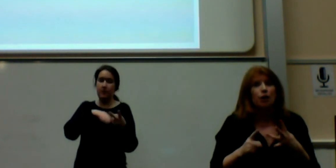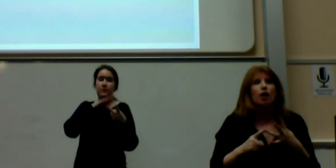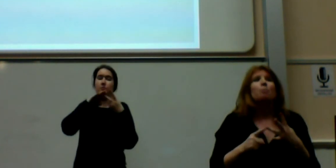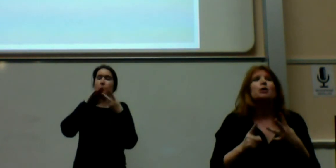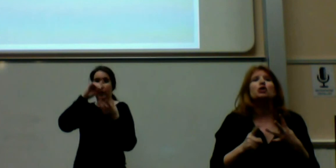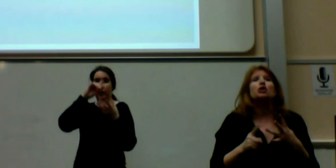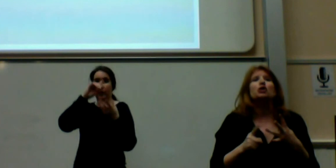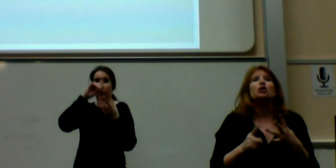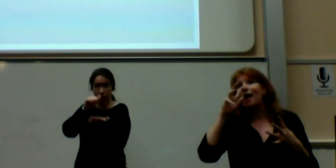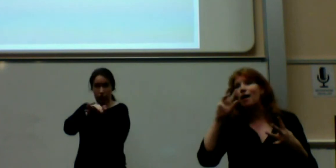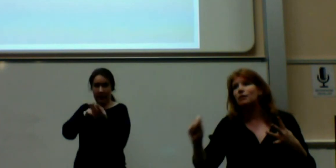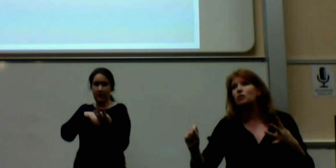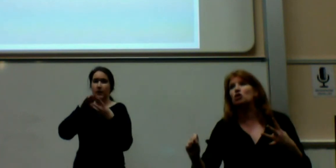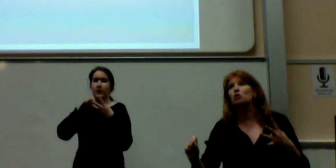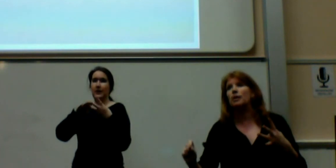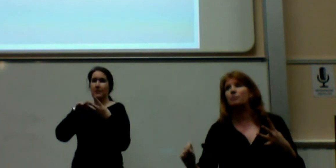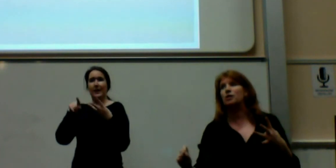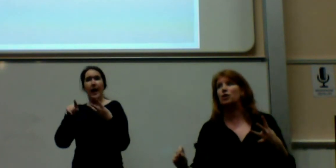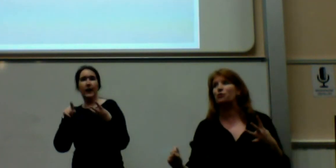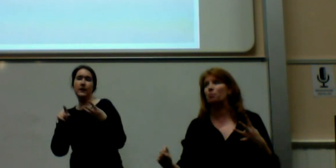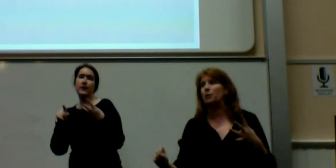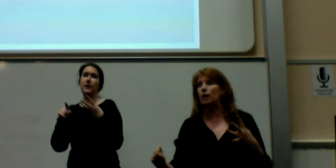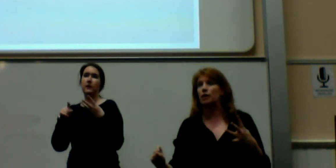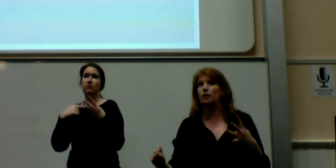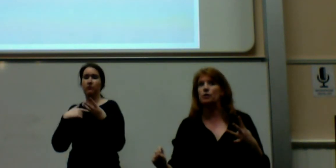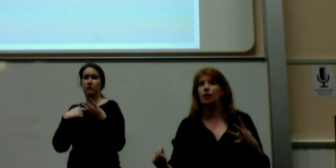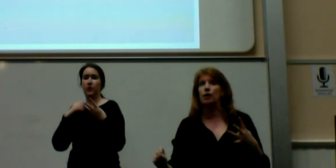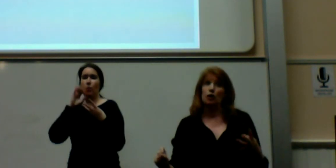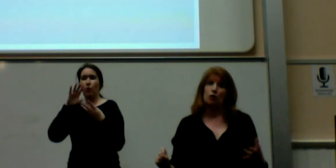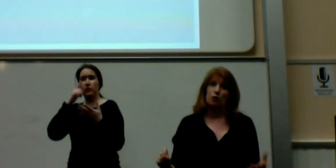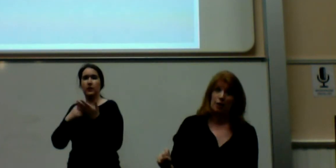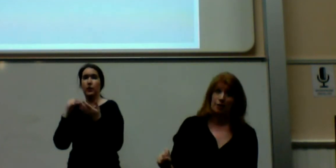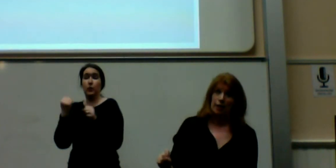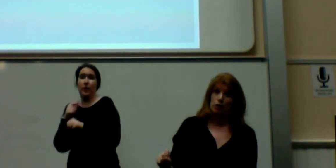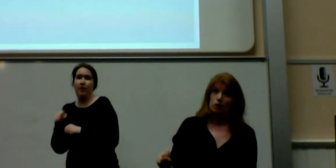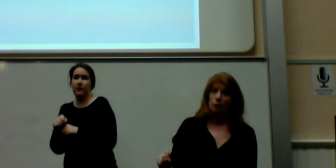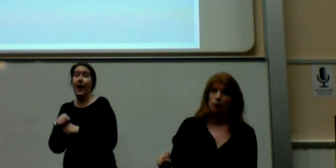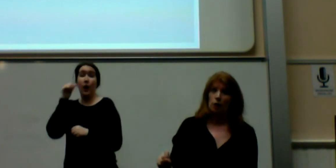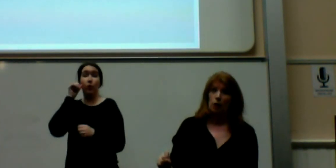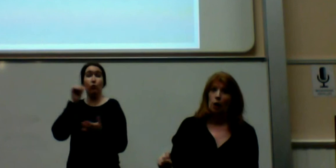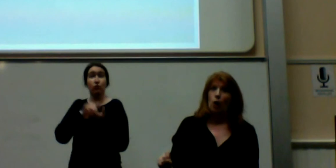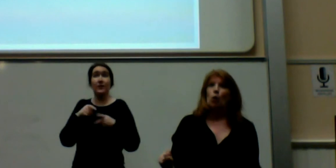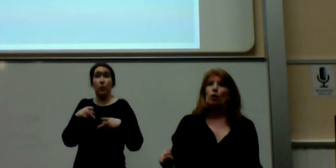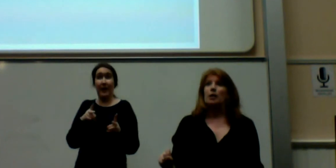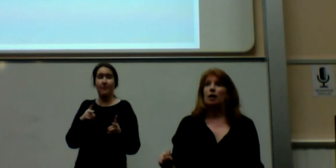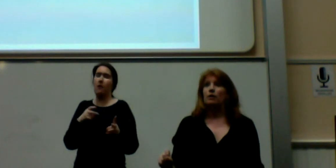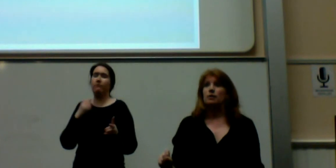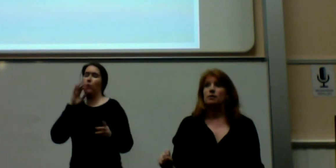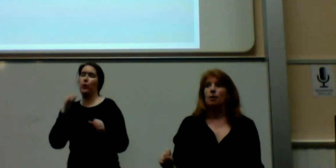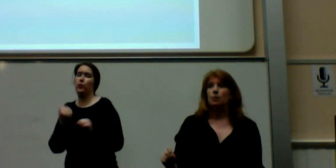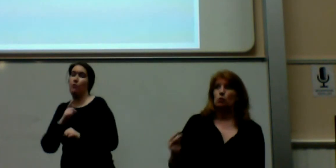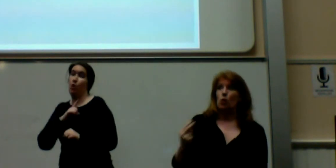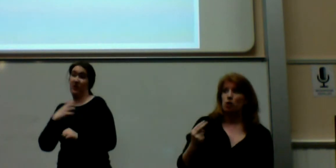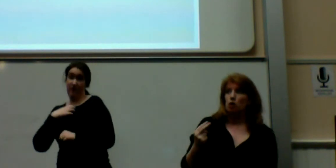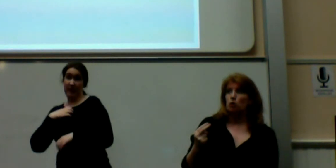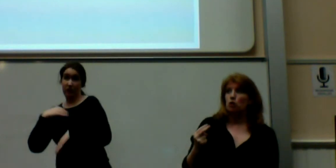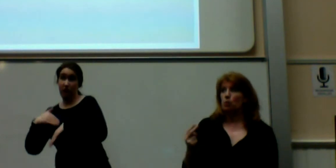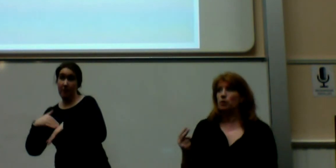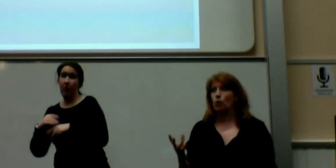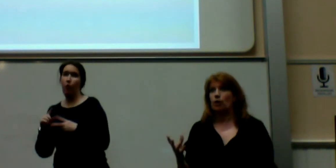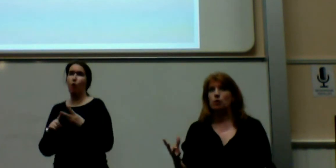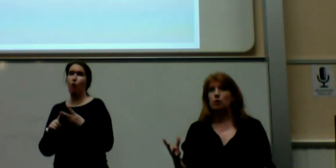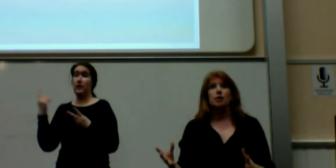interpretation, but you're compelled to do something different because you're afraid of getting in trouble, or because somebody is